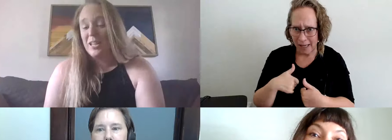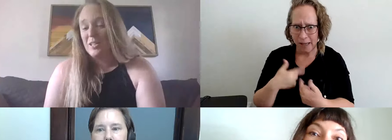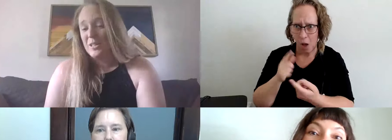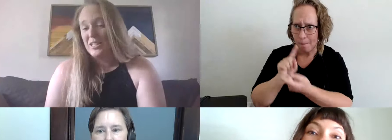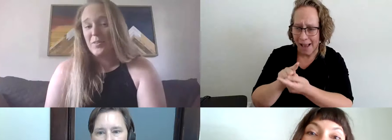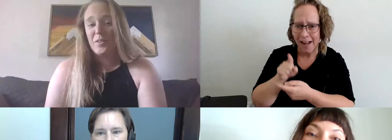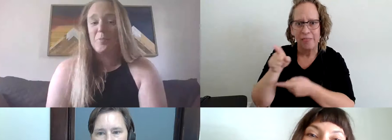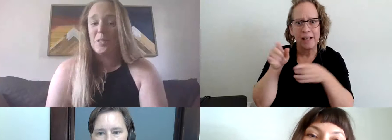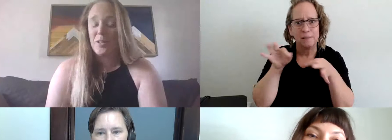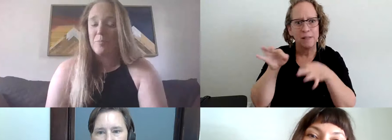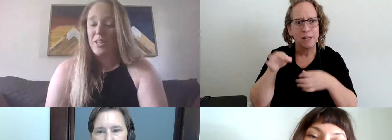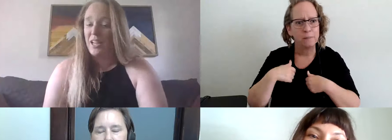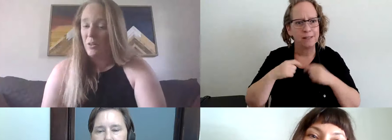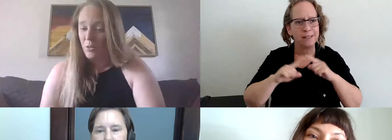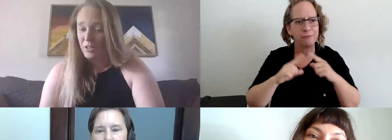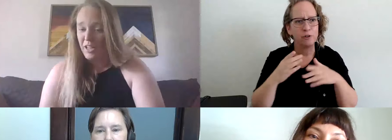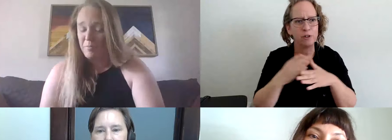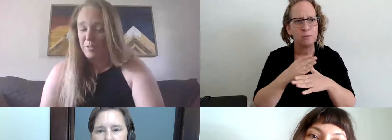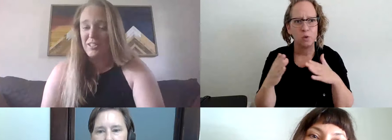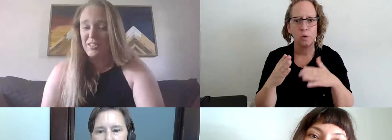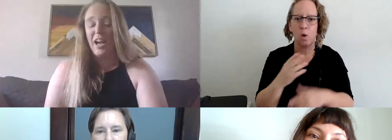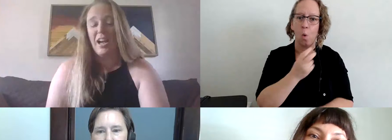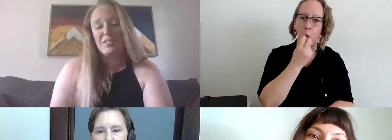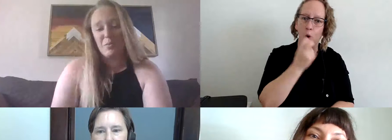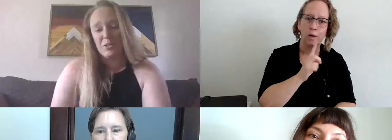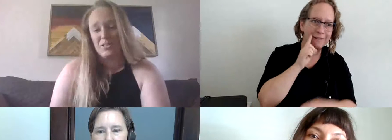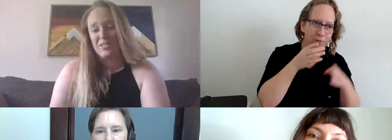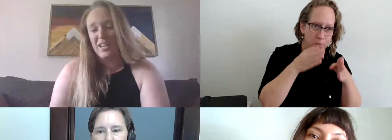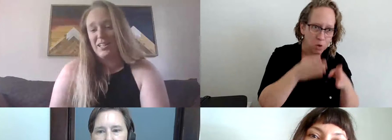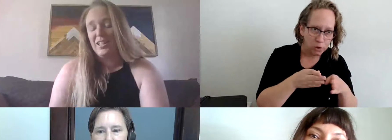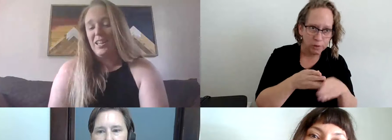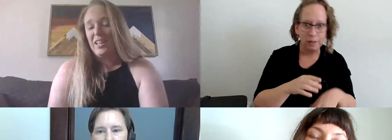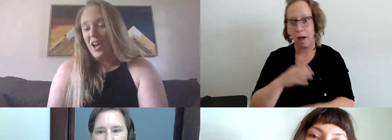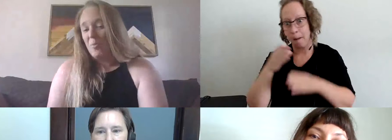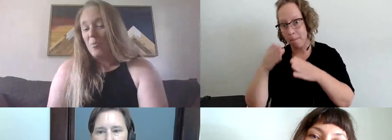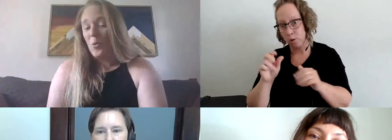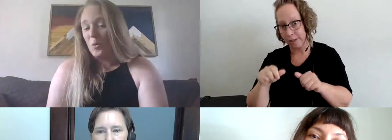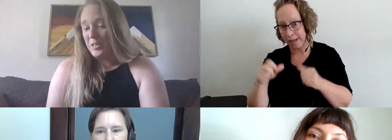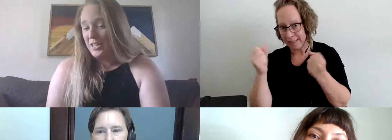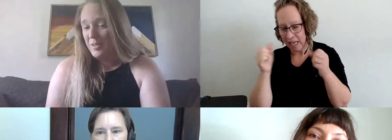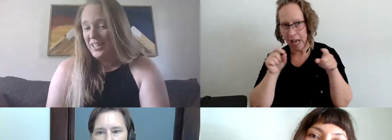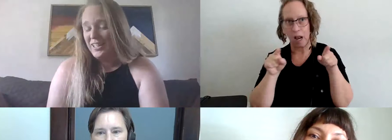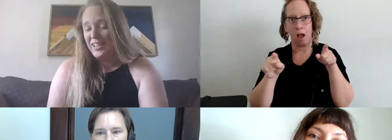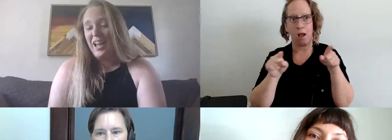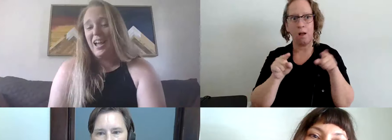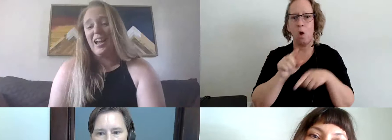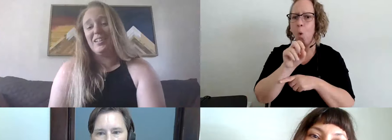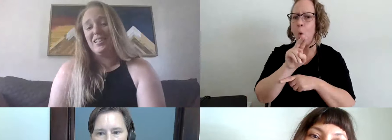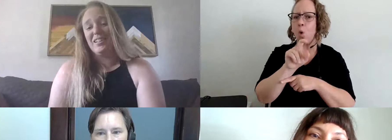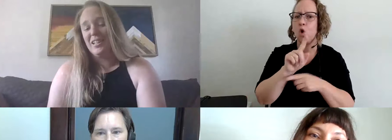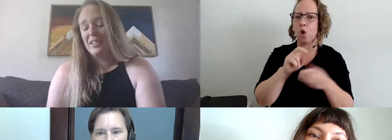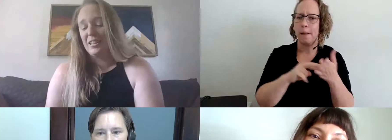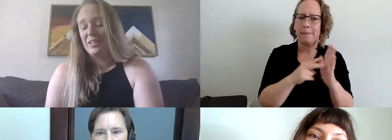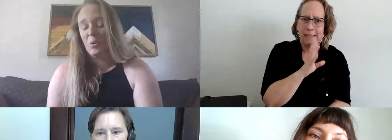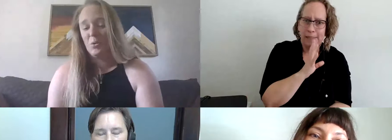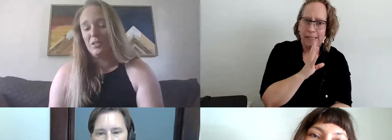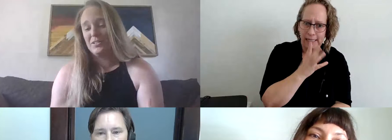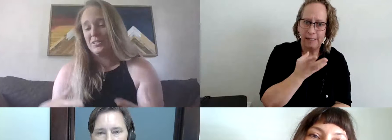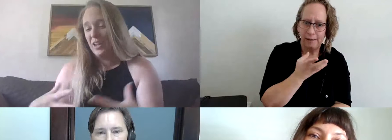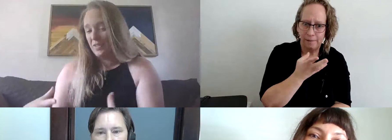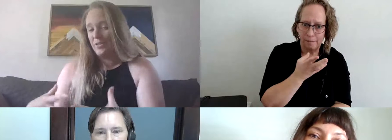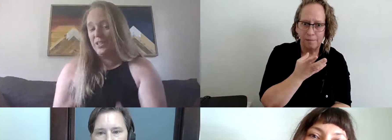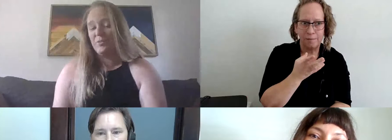they explained to me the difference between being an oral deaf person and someone who could sign. Oral meaning speaking, and then